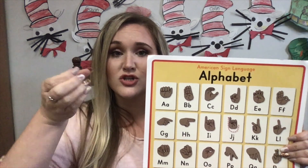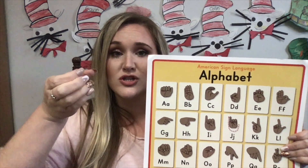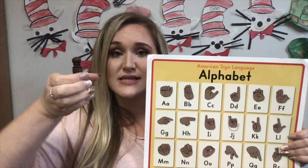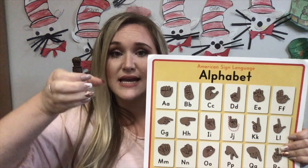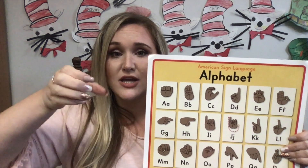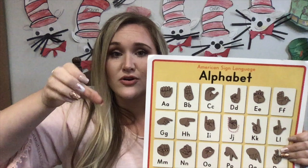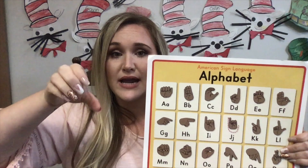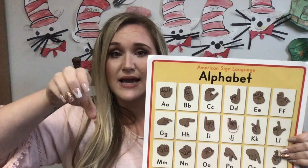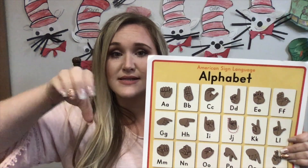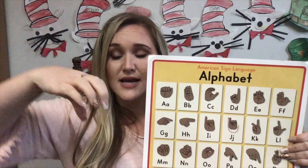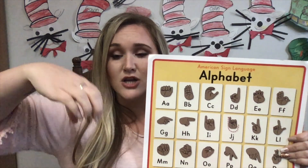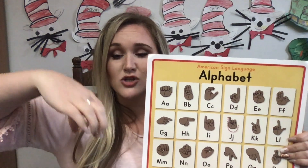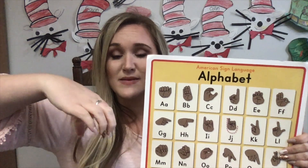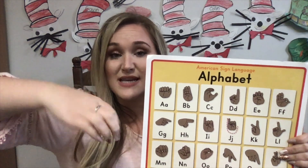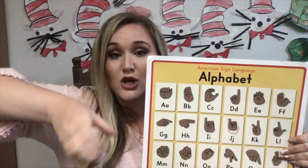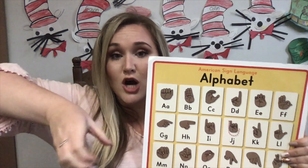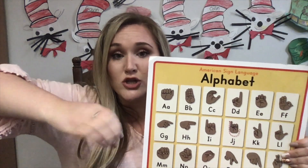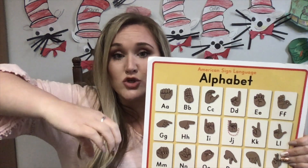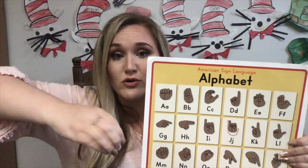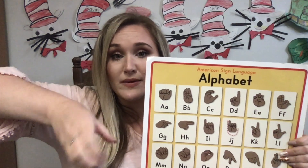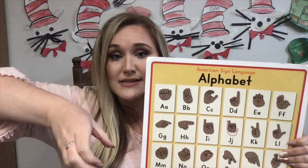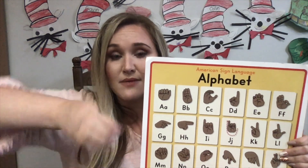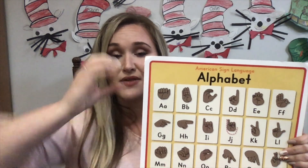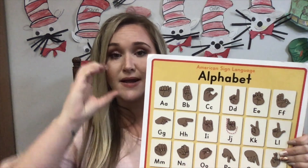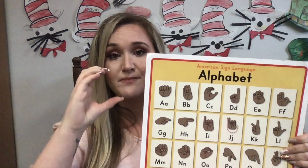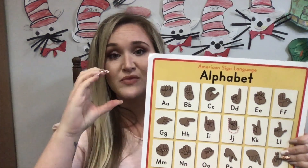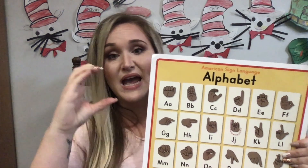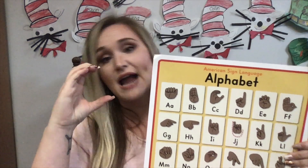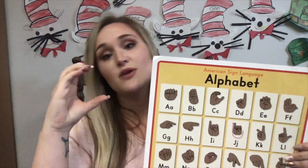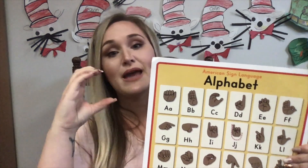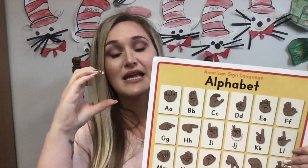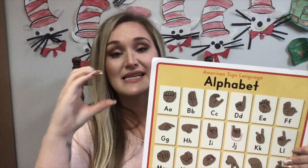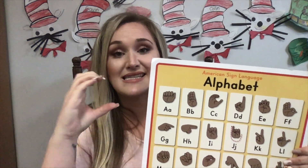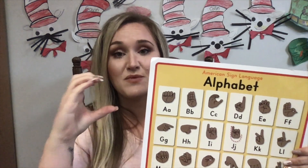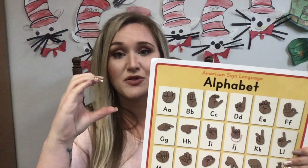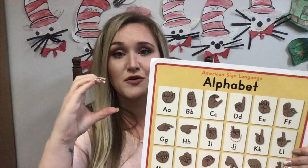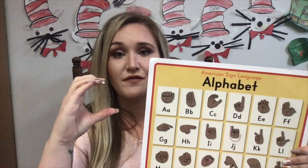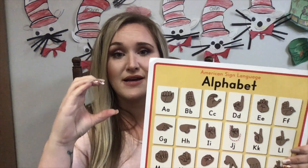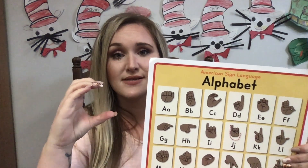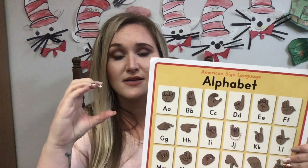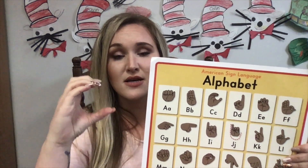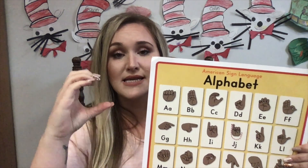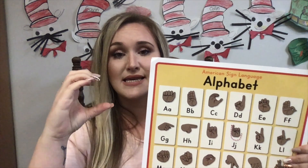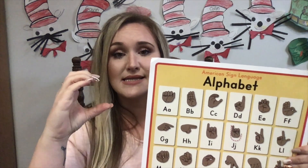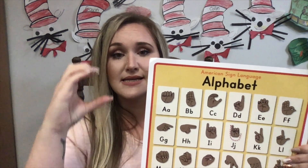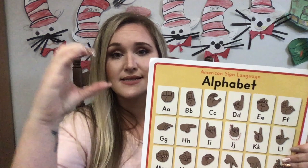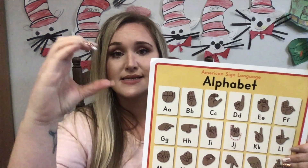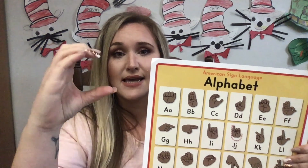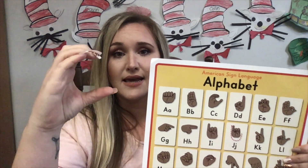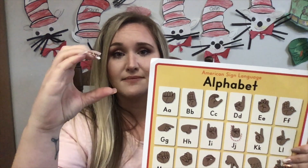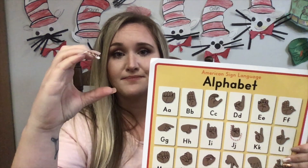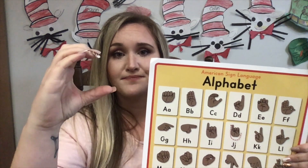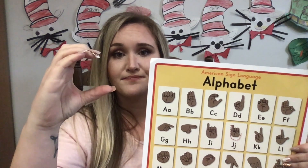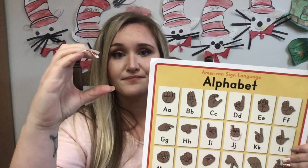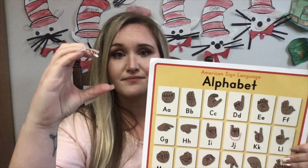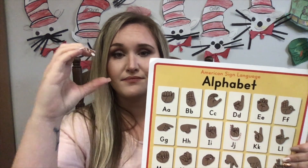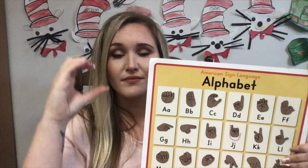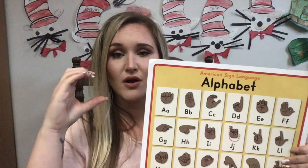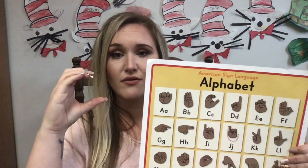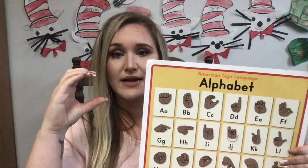just taking your hands. It's almost like you're unscrewing something and you're making a C with your fist. This is C. All right, so